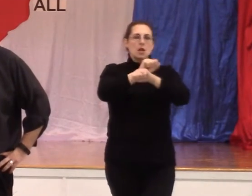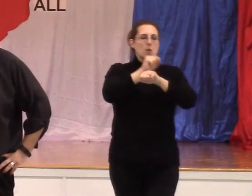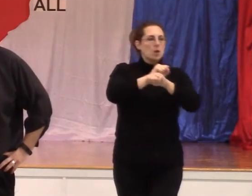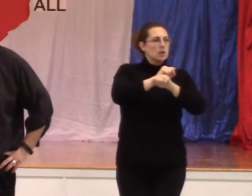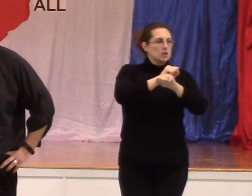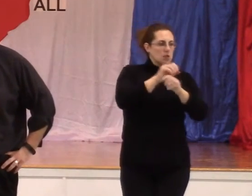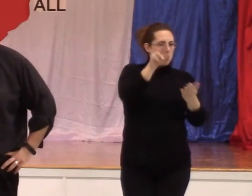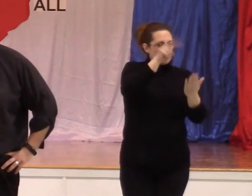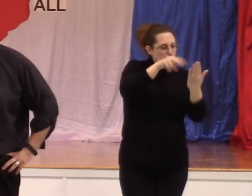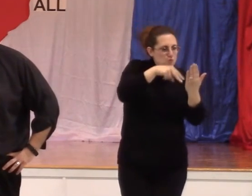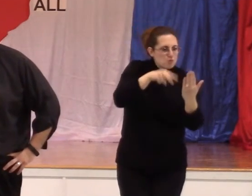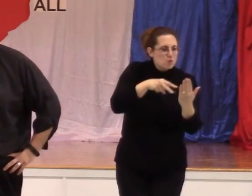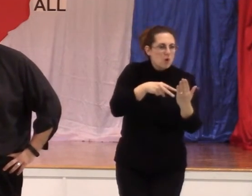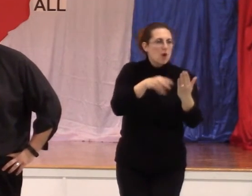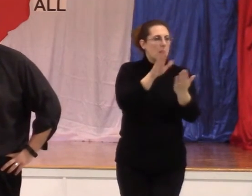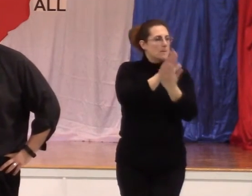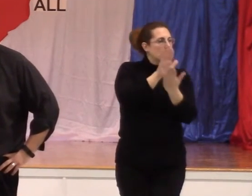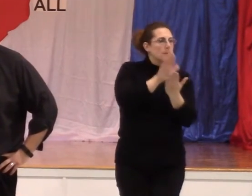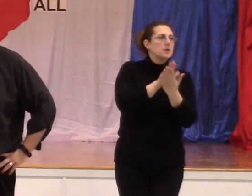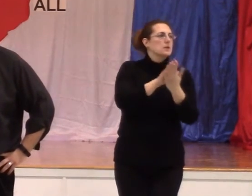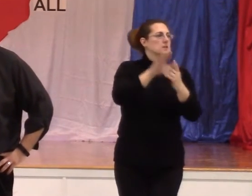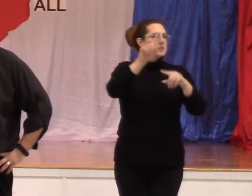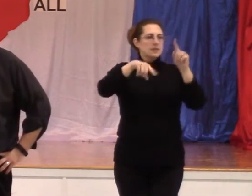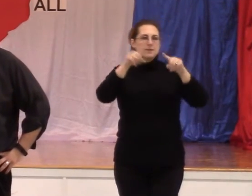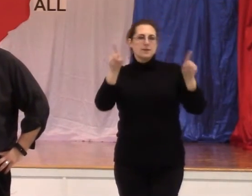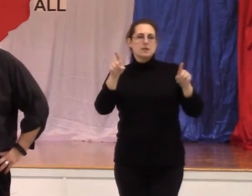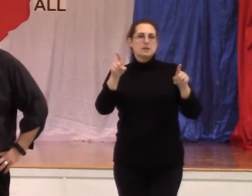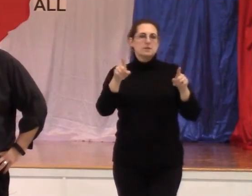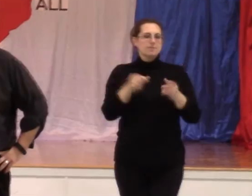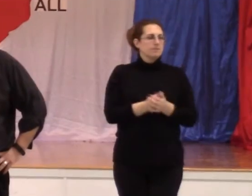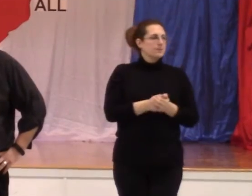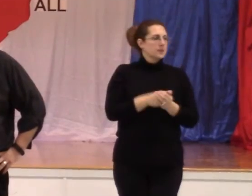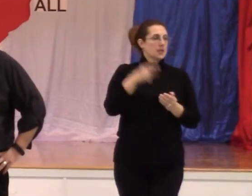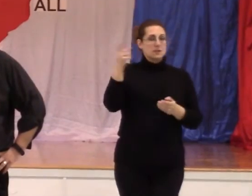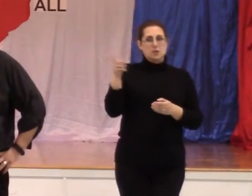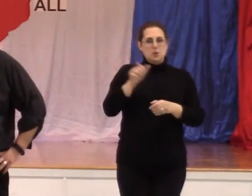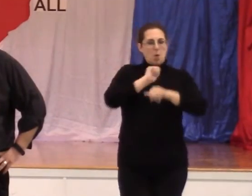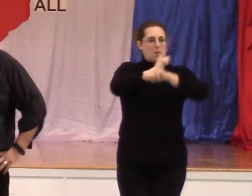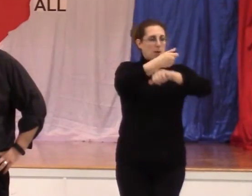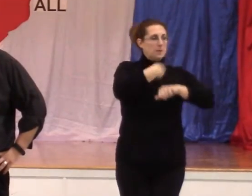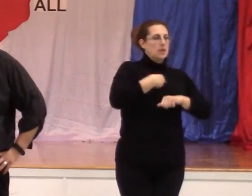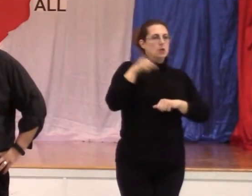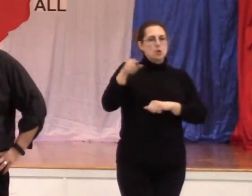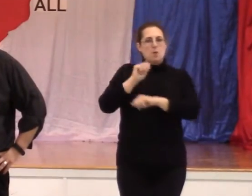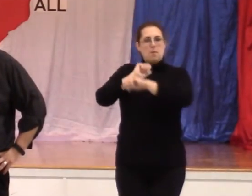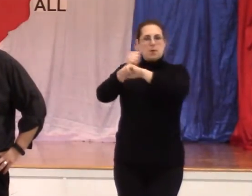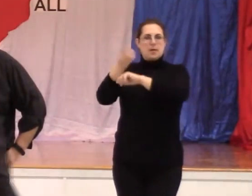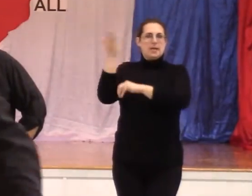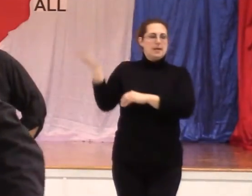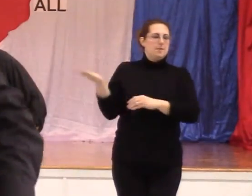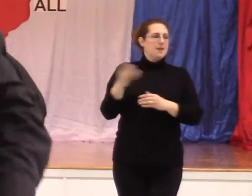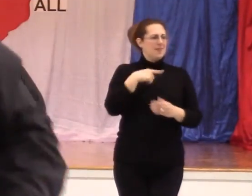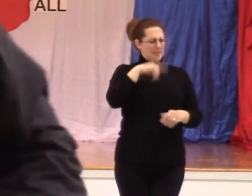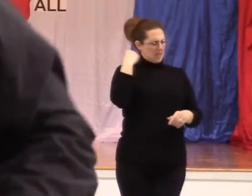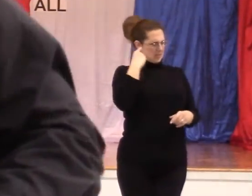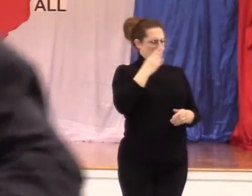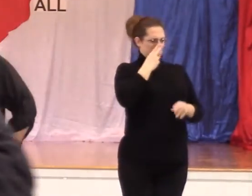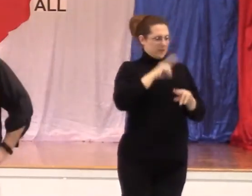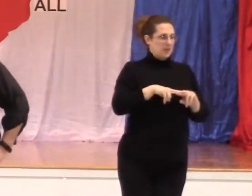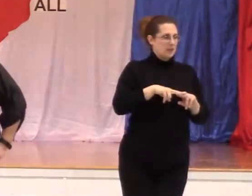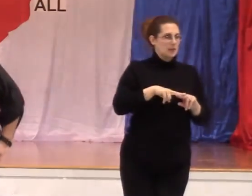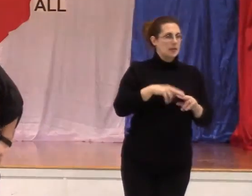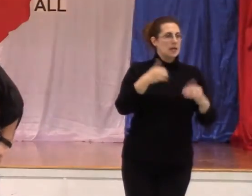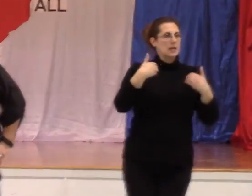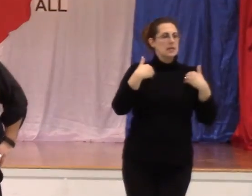two-volume devotional for pastors and their wives entitled Since You Have Appointed Me, Since You Have Appointed Him. That sounds fun. He holds